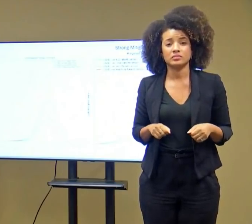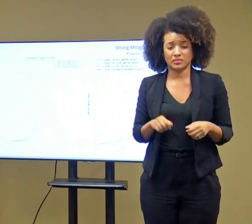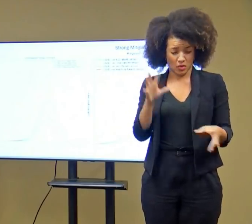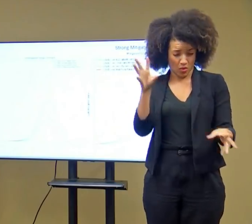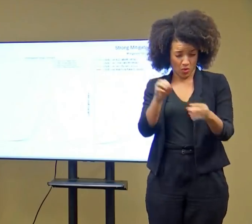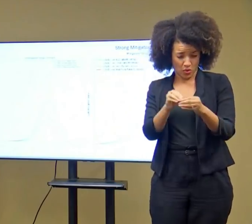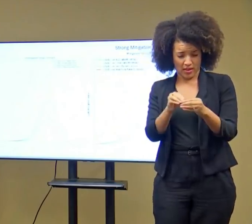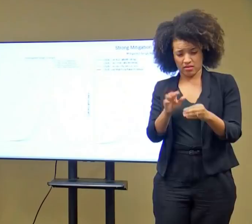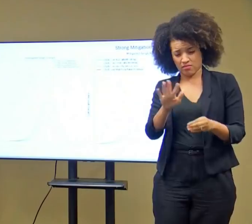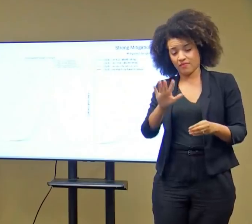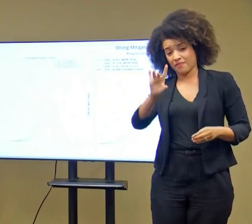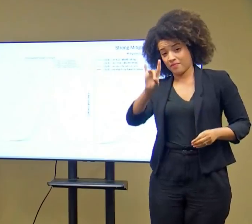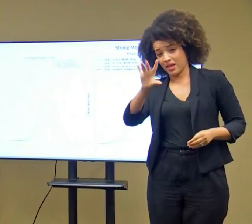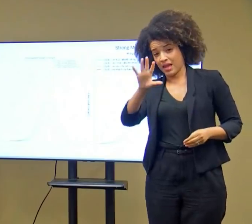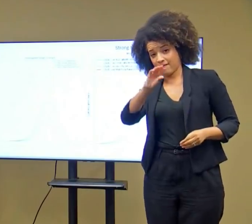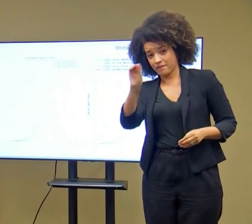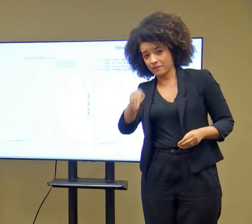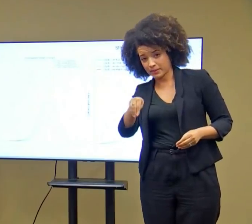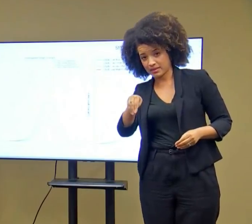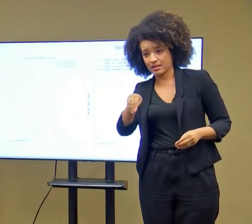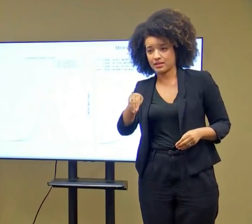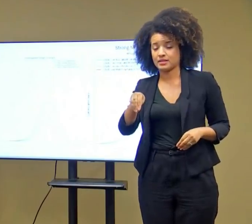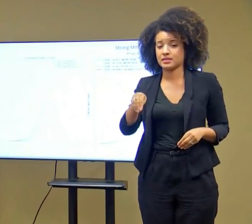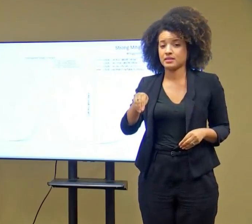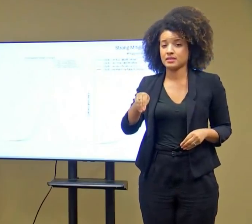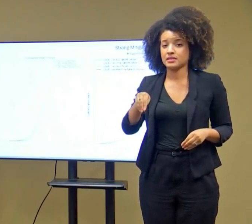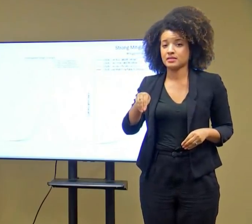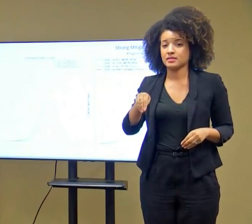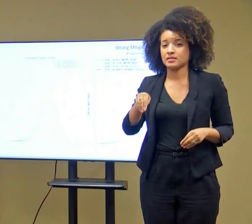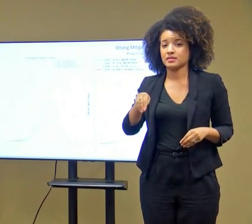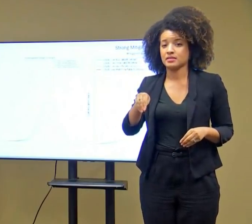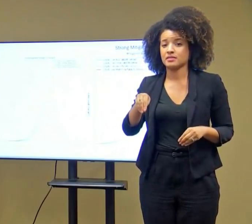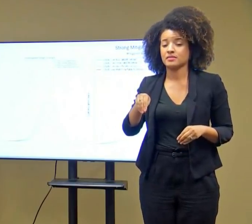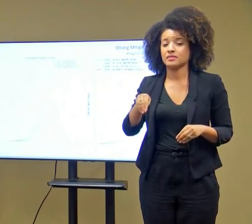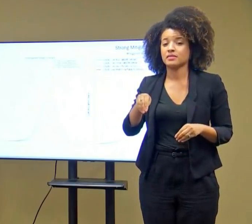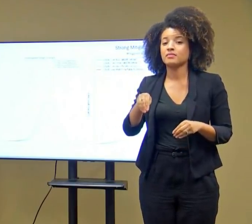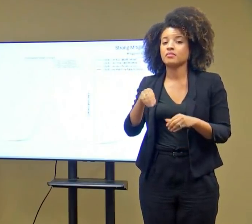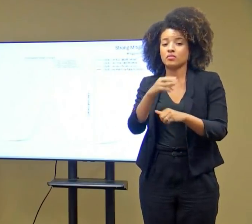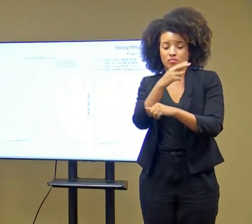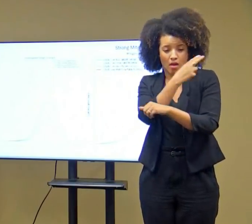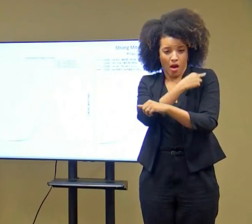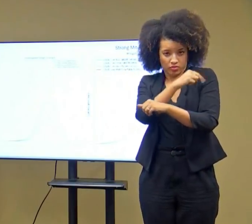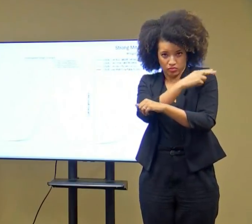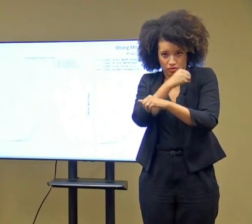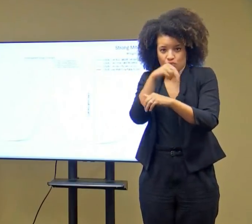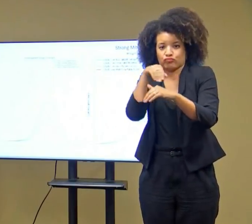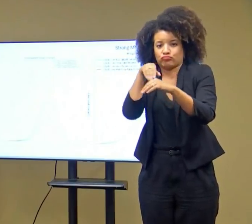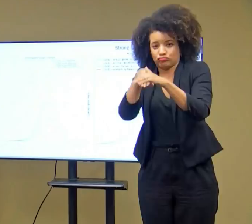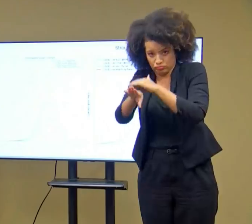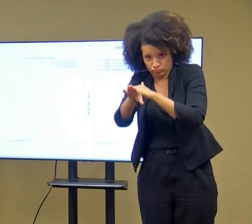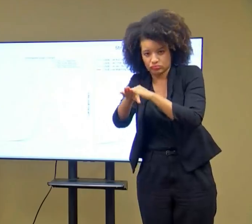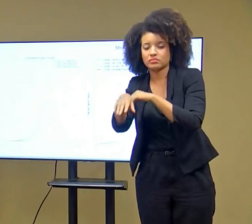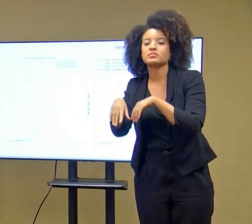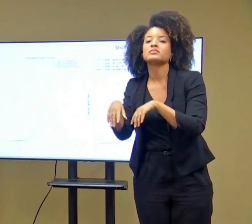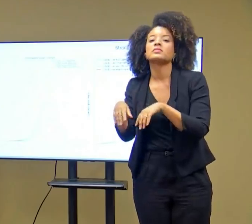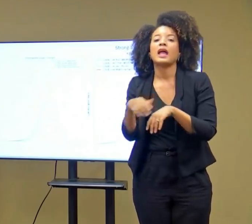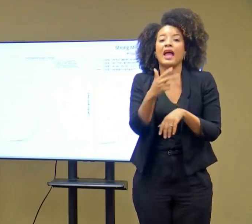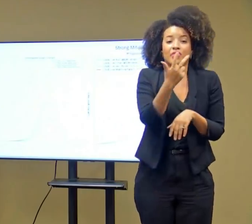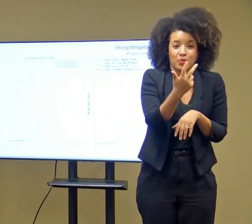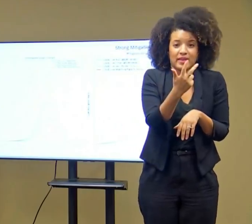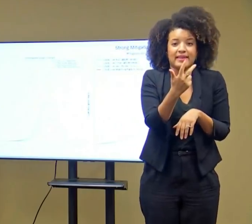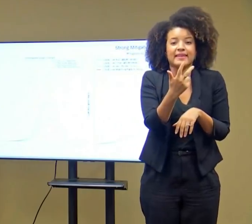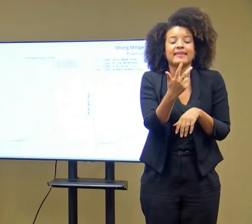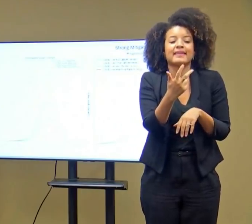85% of them presented at the emergency department or were hospital admission, and 3 were actually